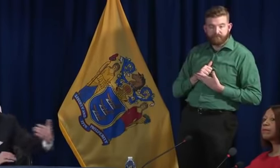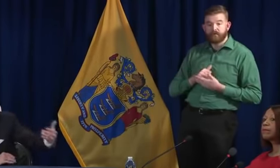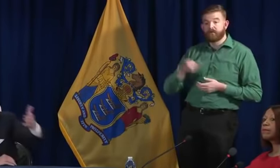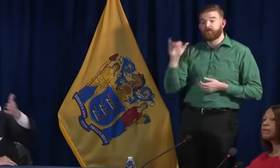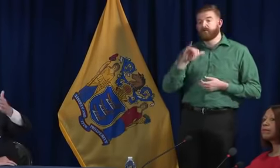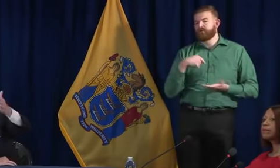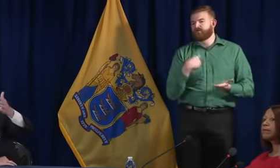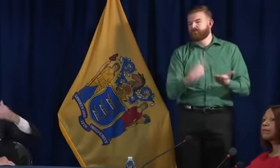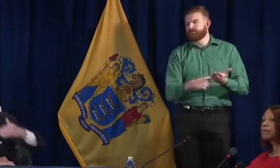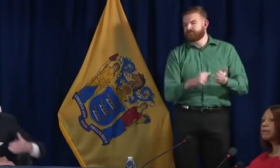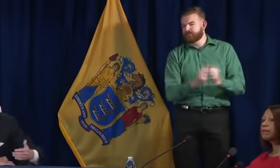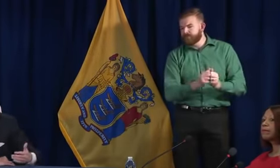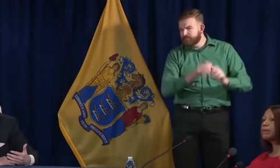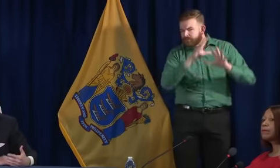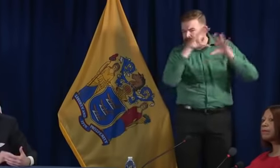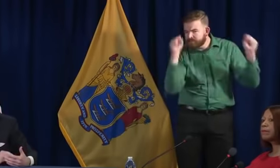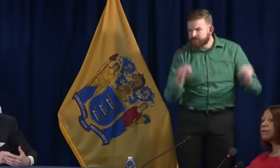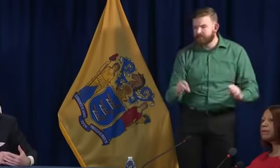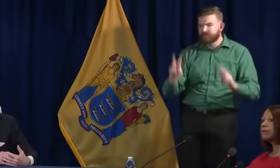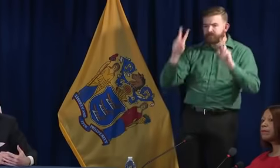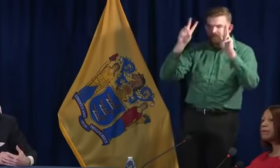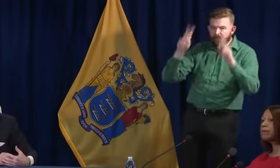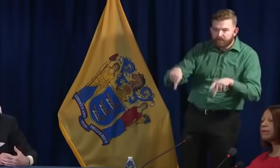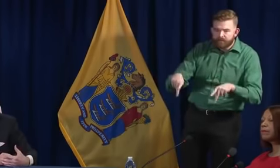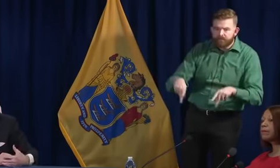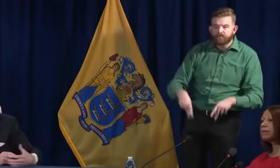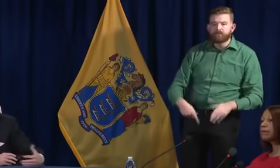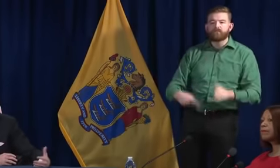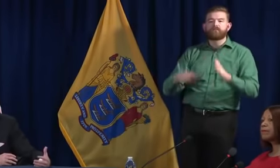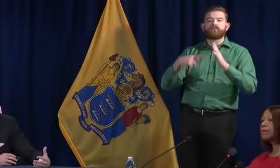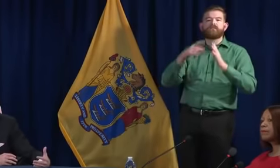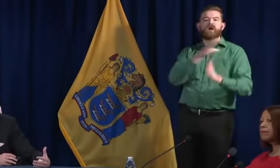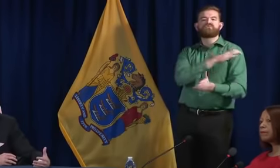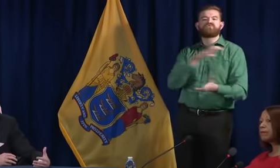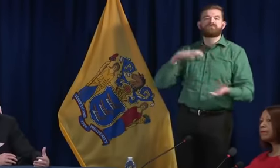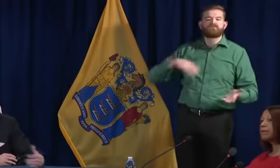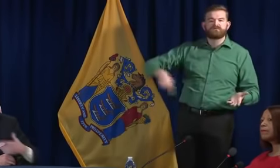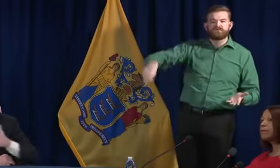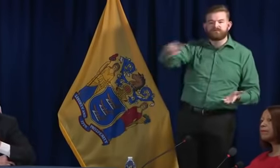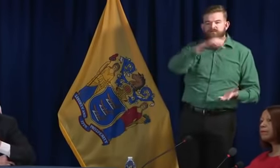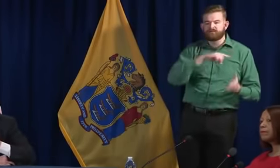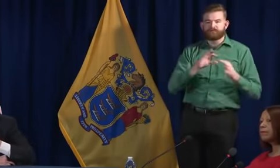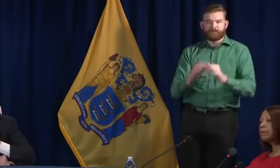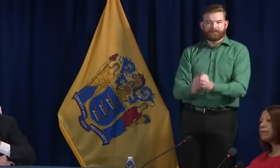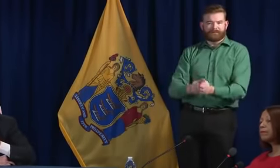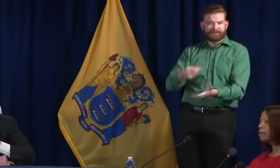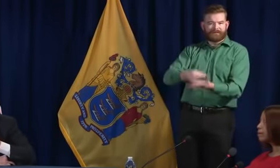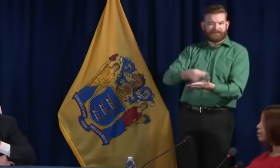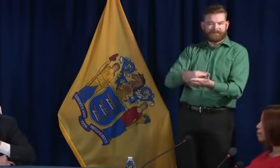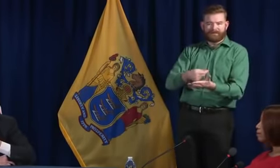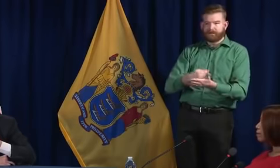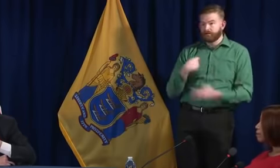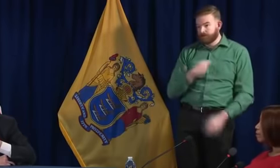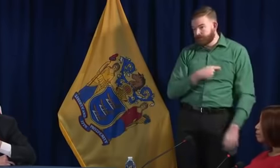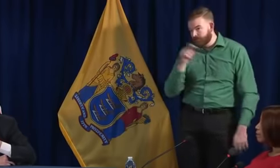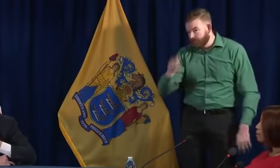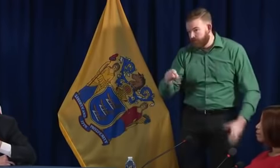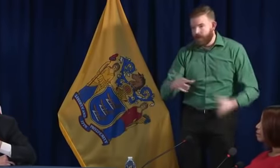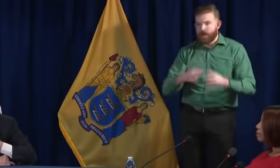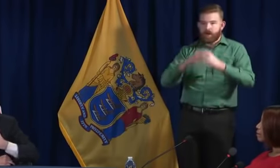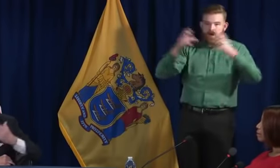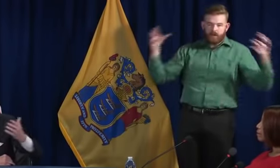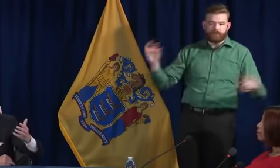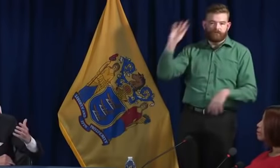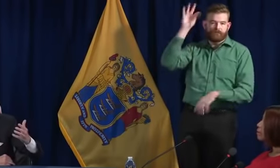on the financial. The question was asked a minute ago. We're going to need an enormous amount of federal help. I'm speaking as much as a